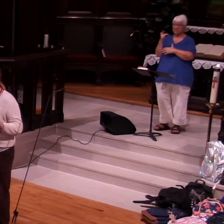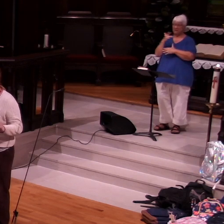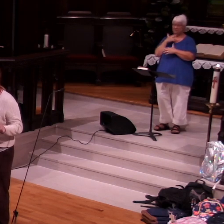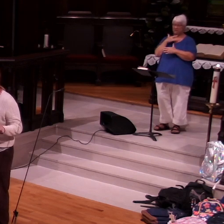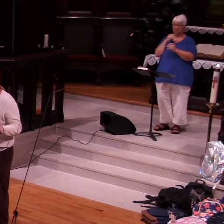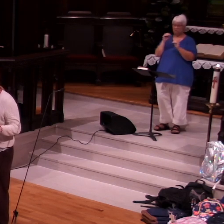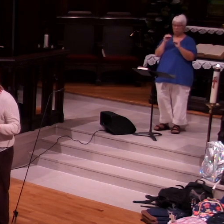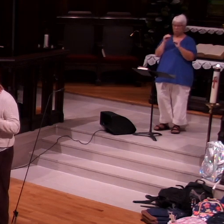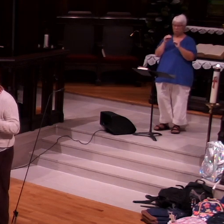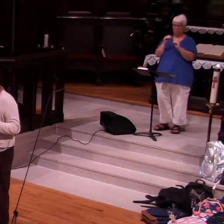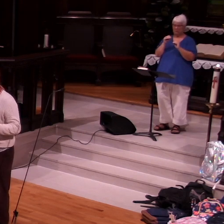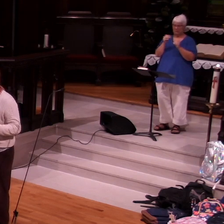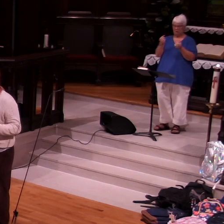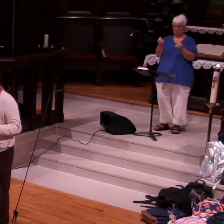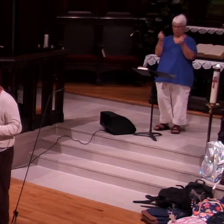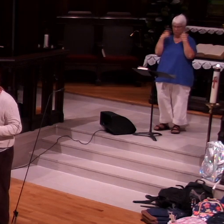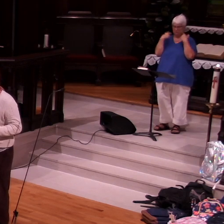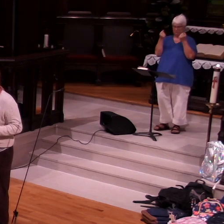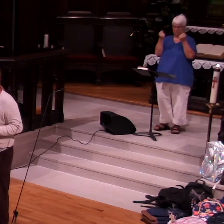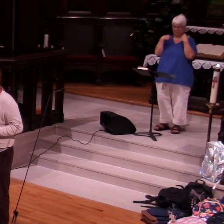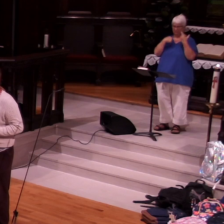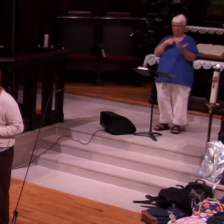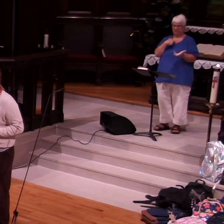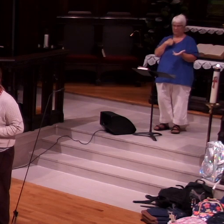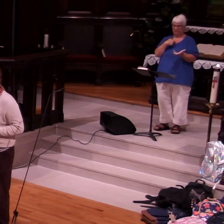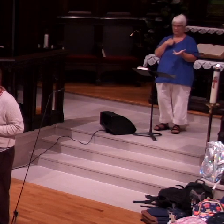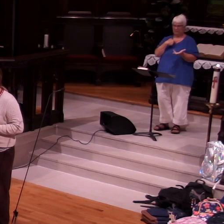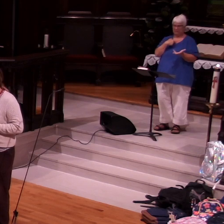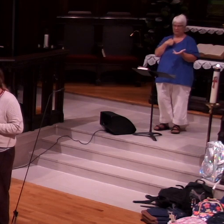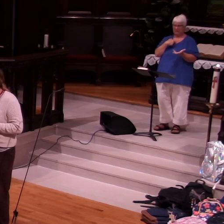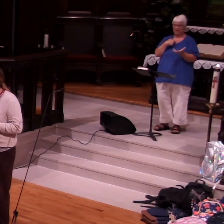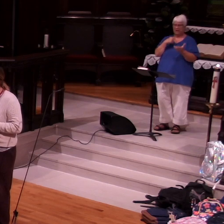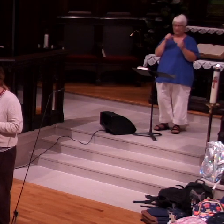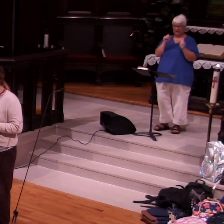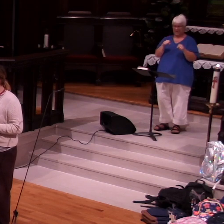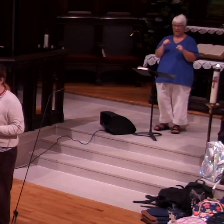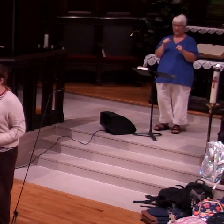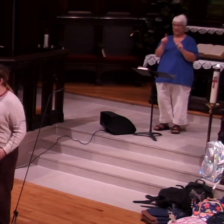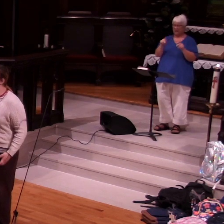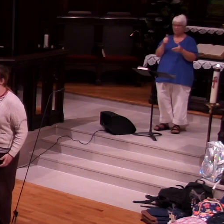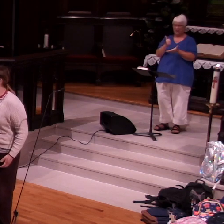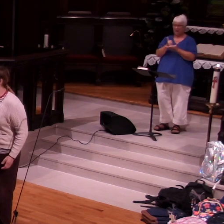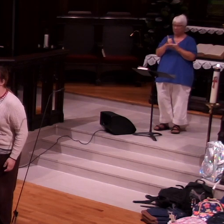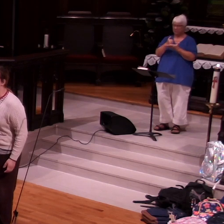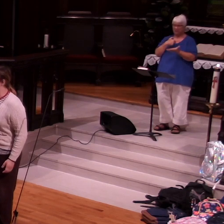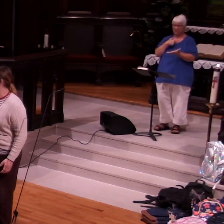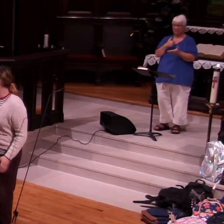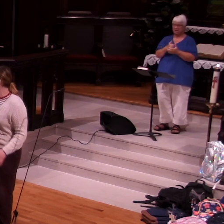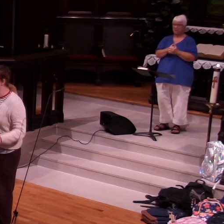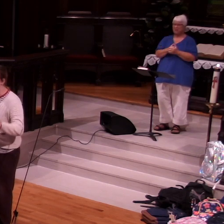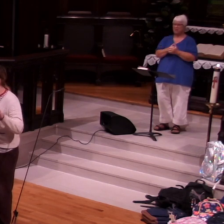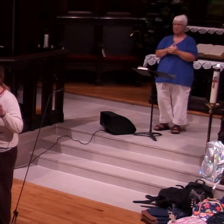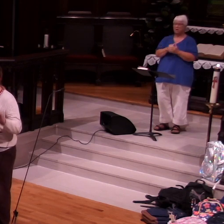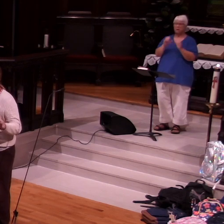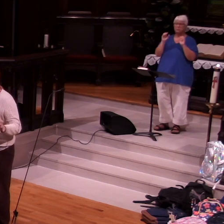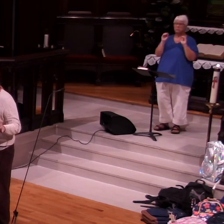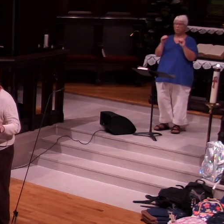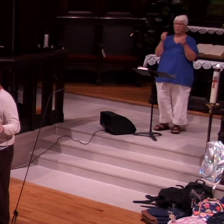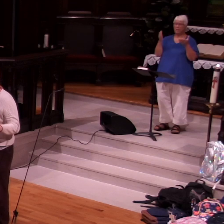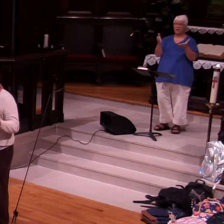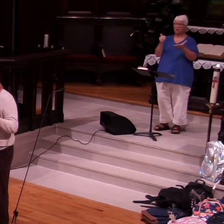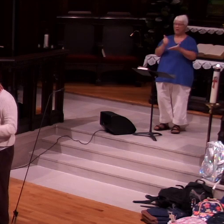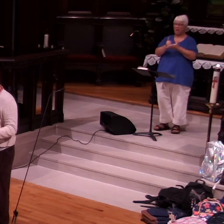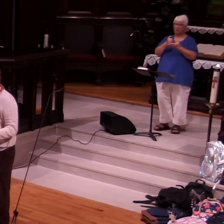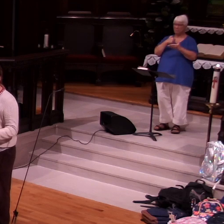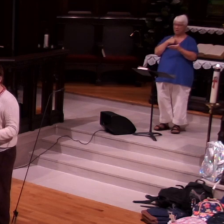nobody around, do you ever really crash or even make a sound? When you're falling in a forest and there's nobody